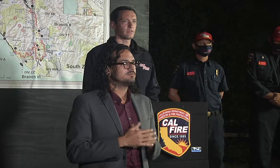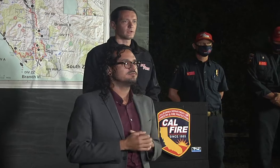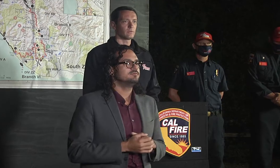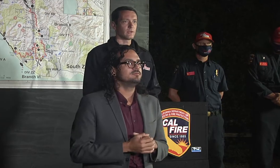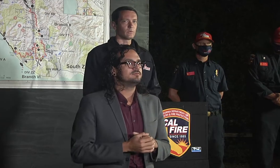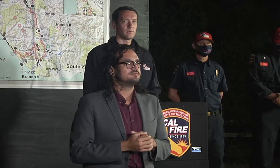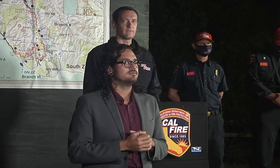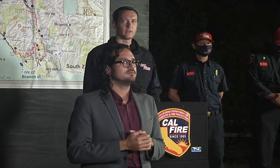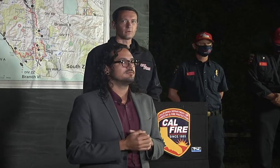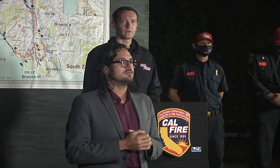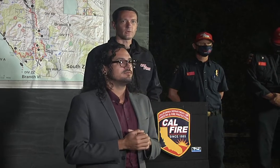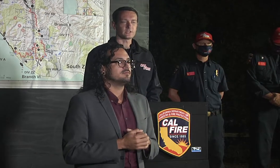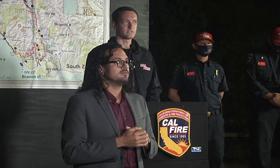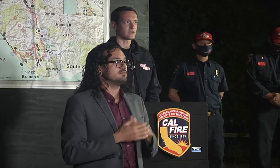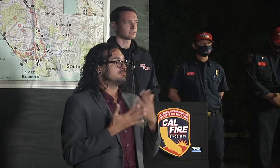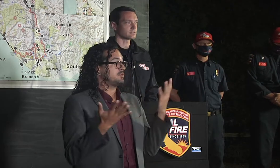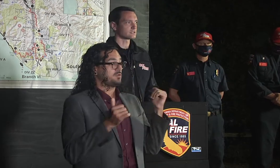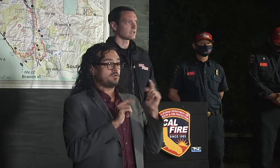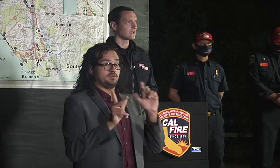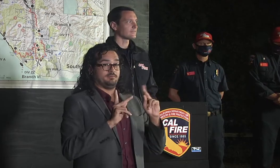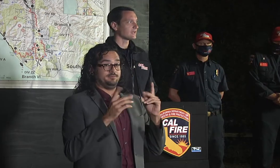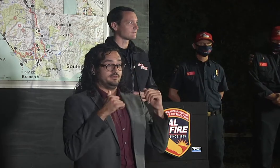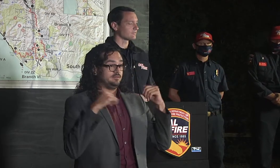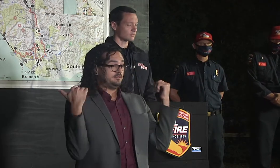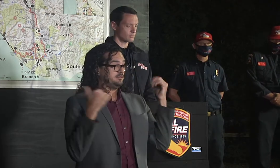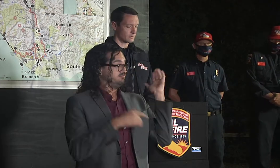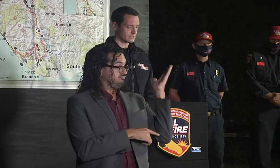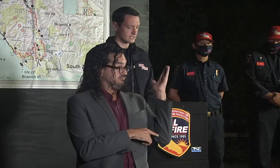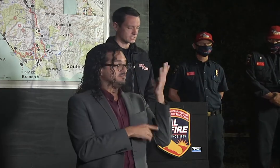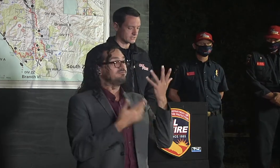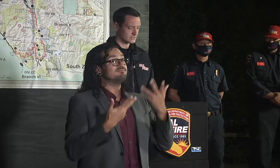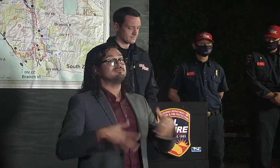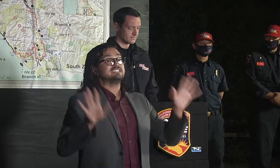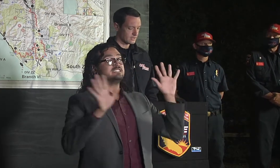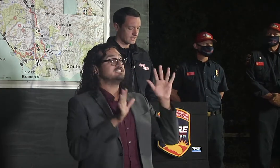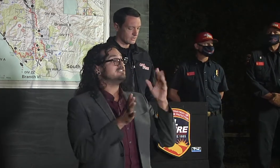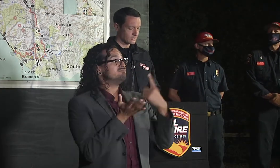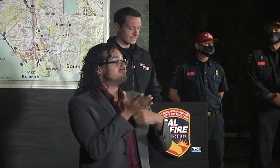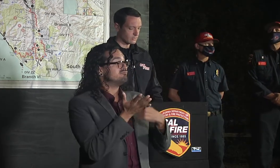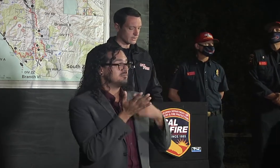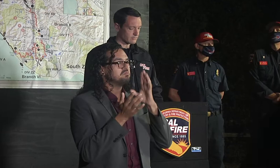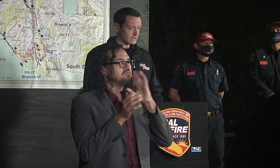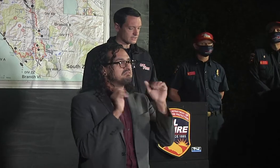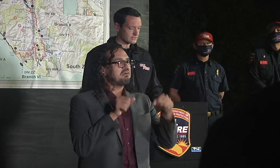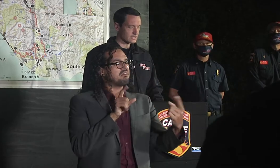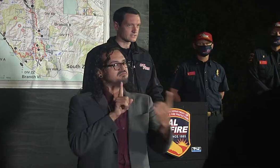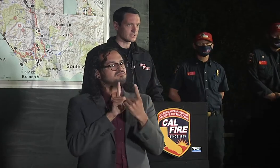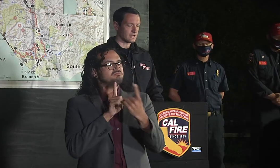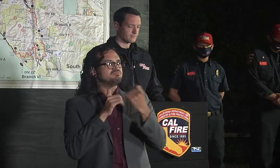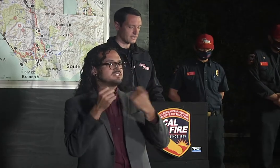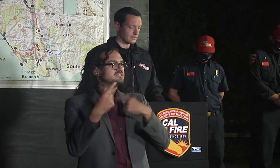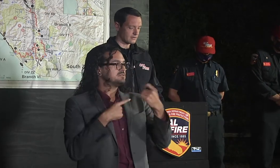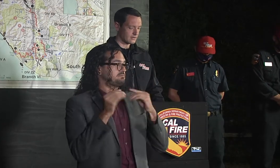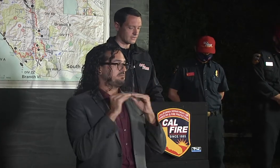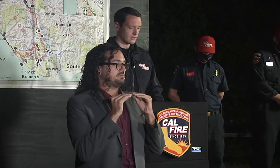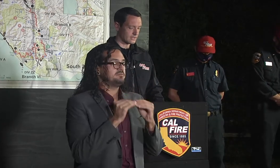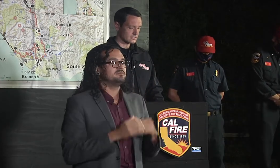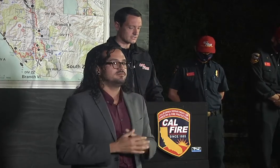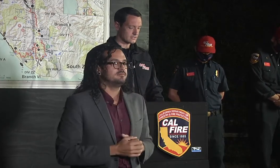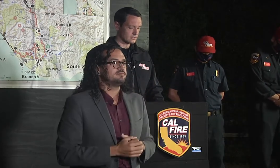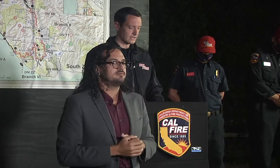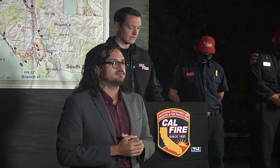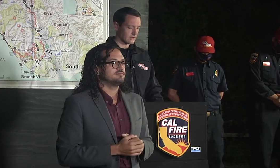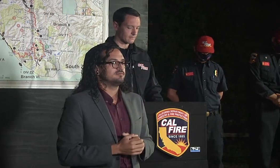morning, they will be available for questions and answers at the end of the formal presentations. With that, we'll get right into the incident update here on